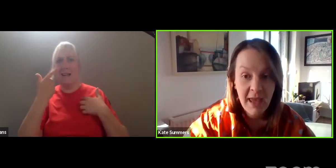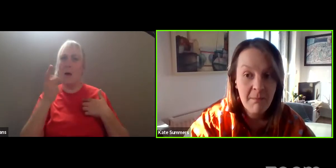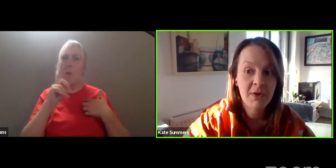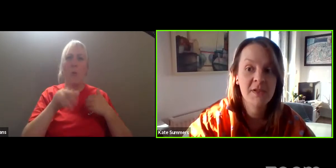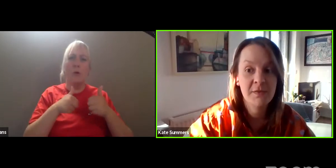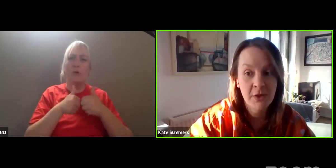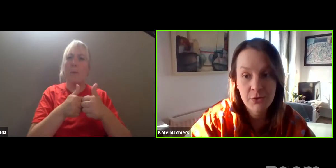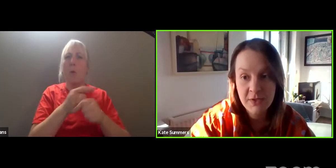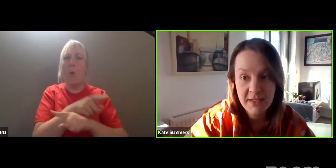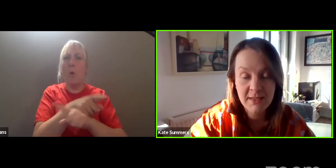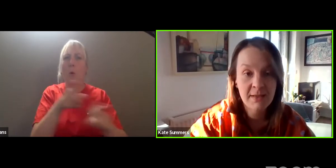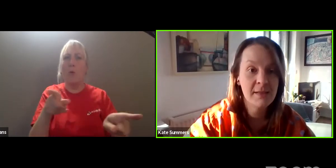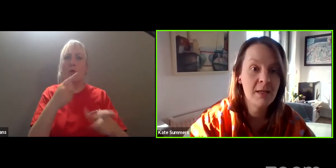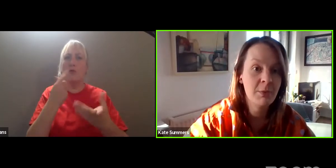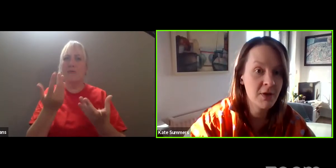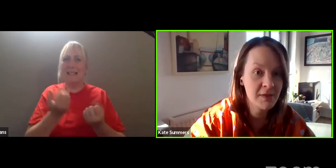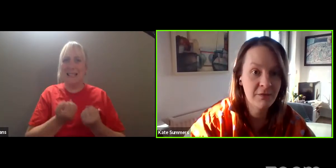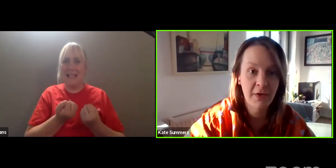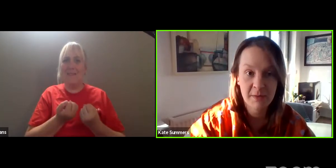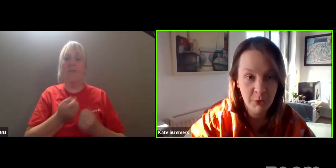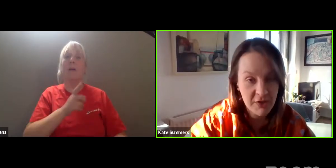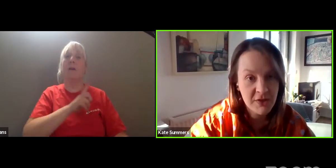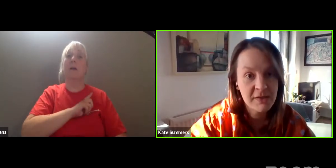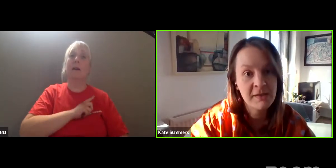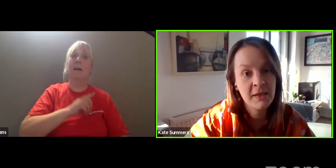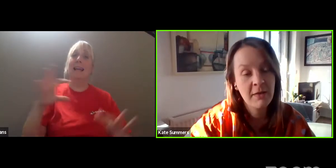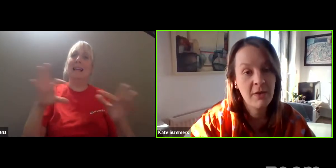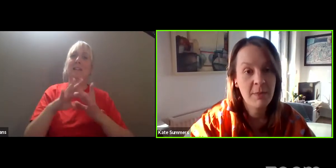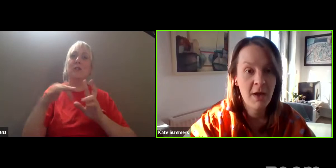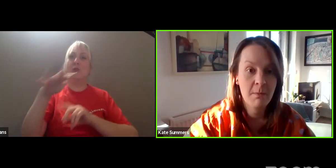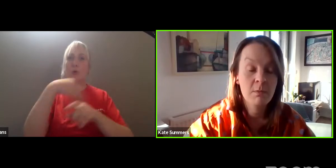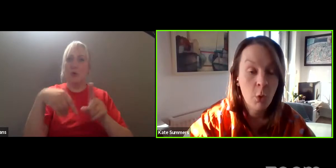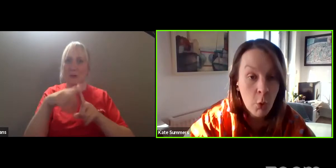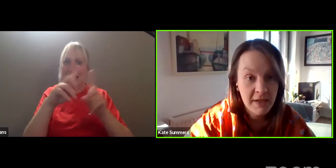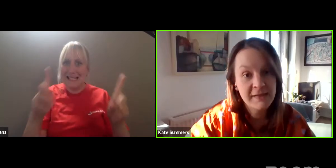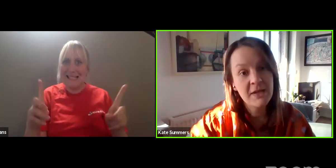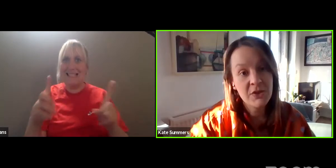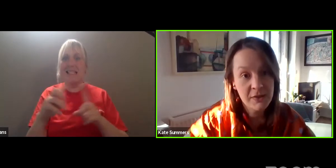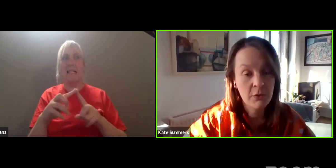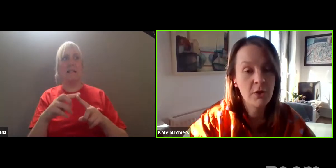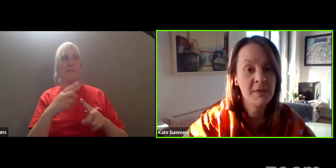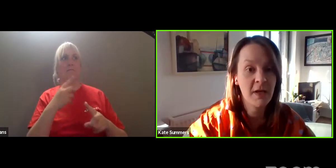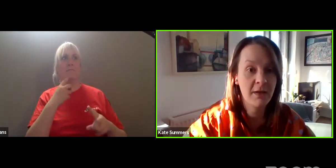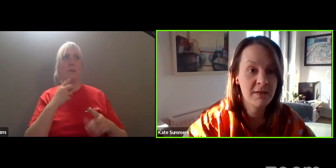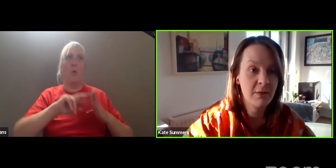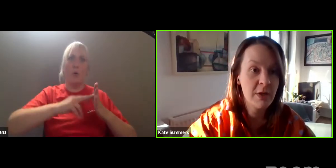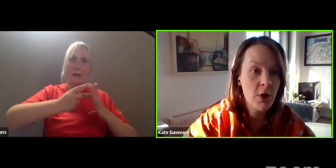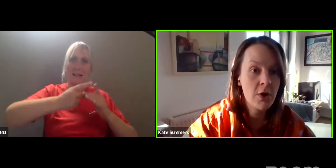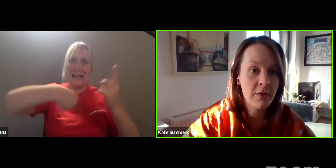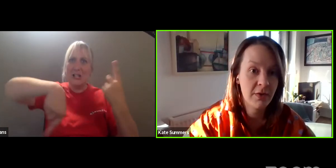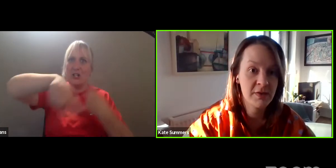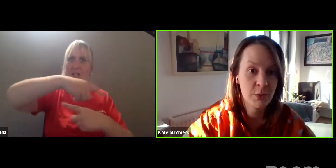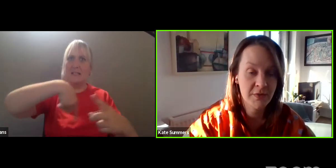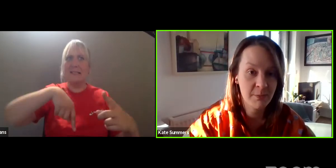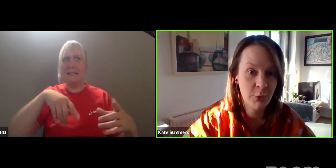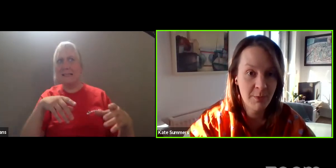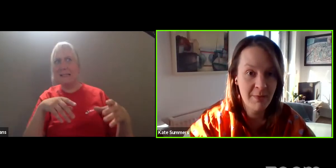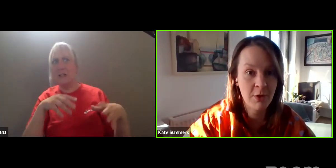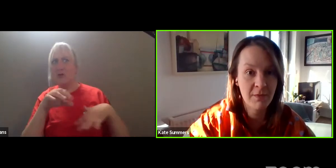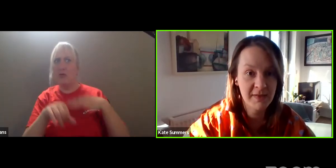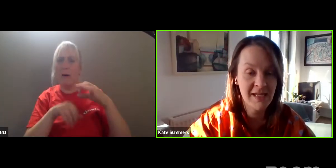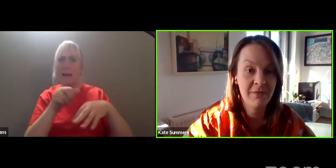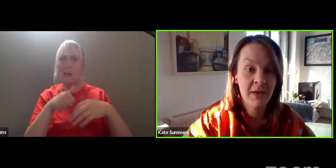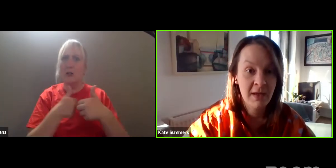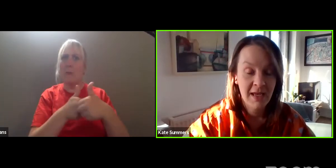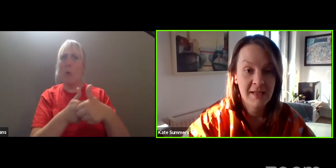time. Again, because of social distancing, because of various pressures that organisations and groups are under, we know that the sort of support